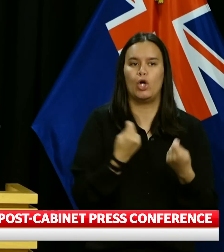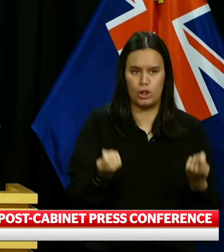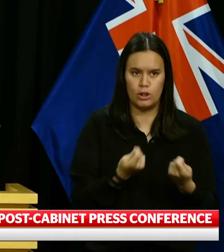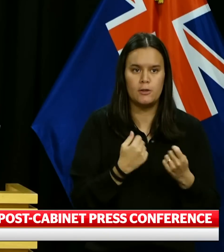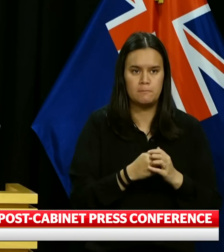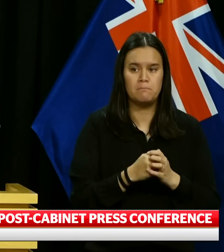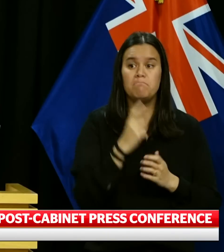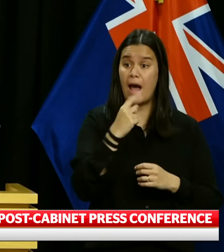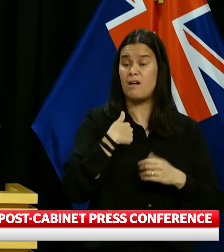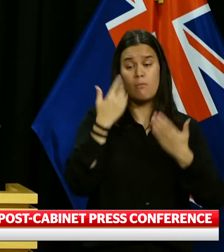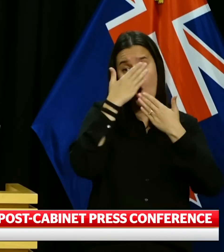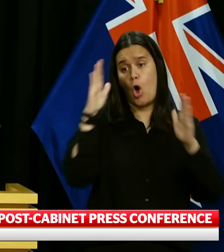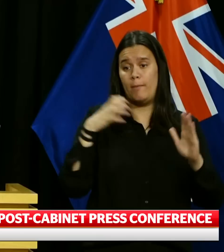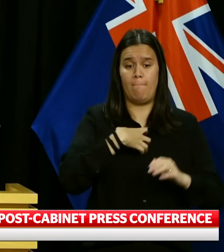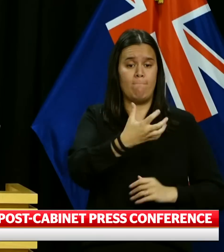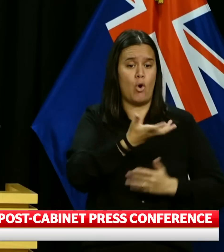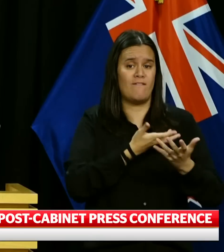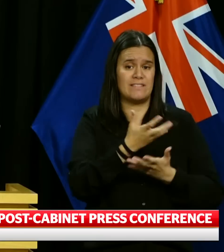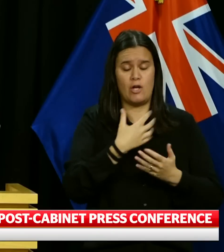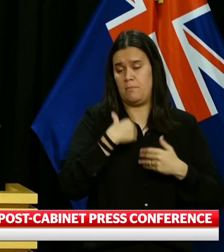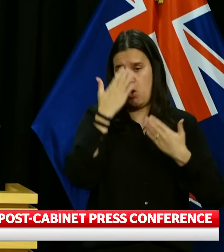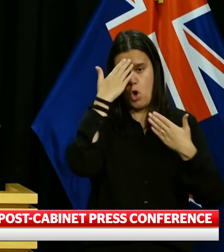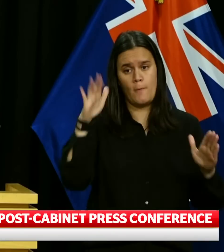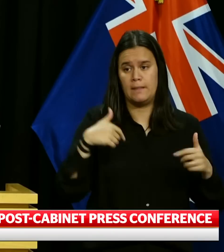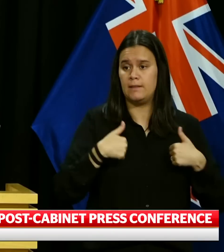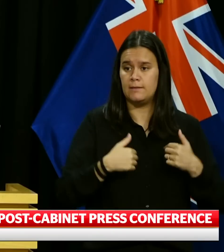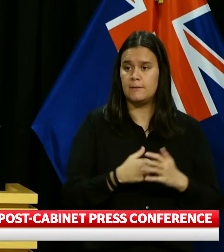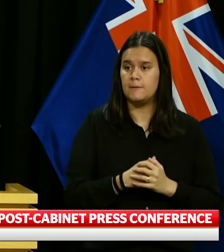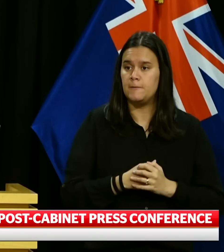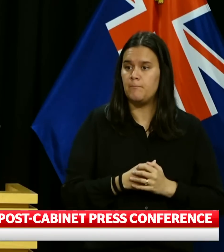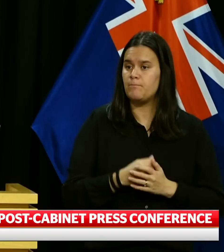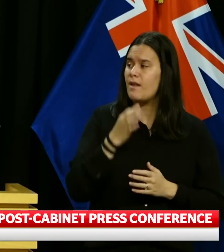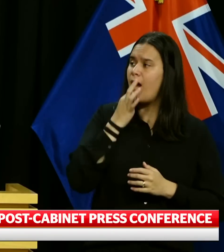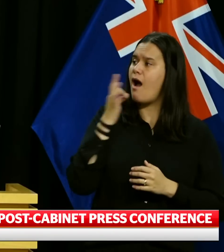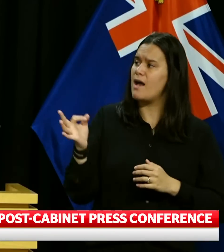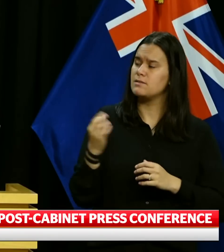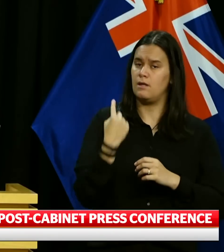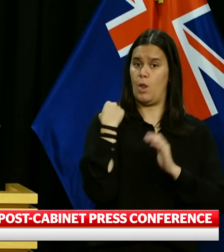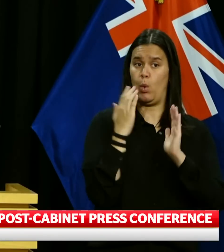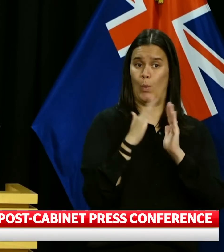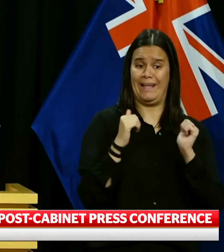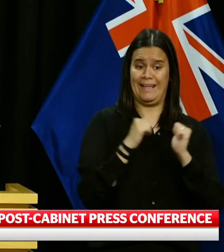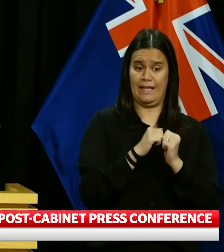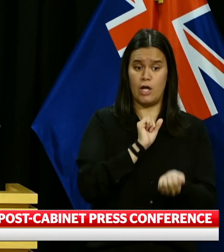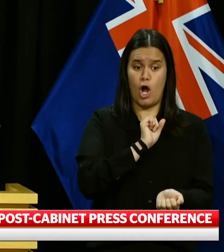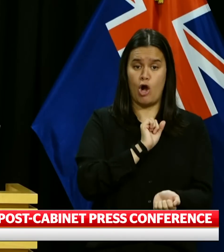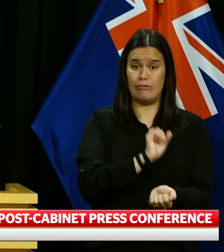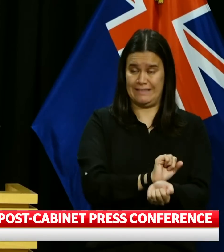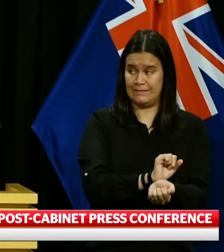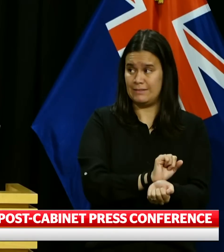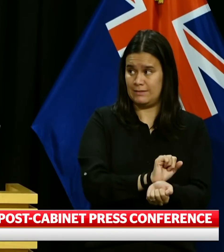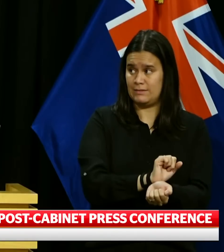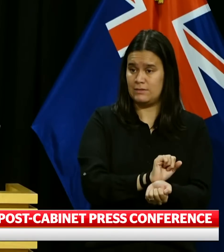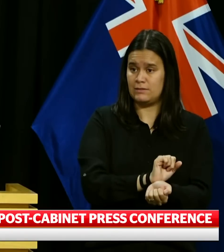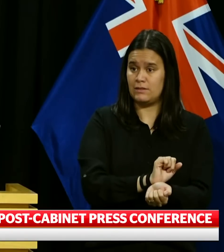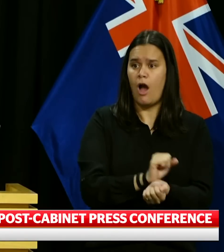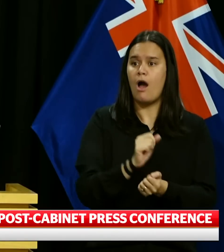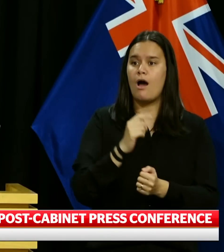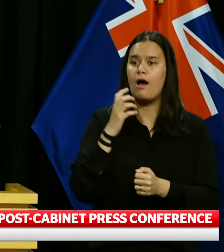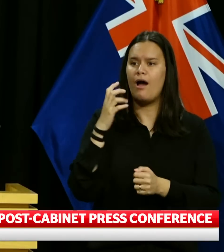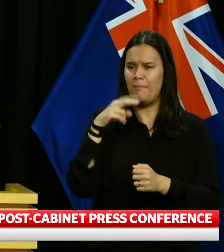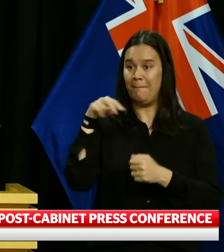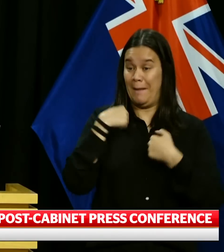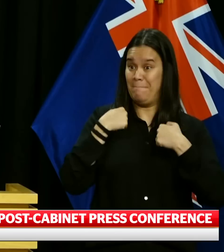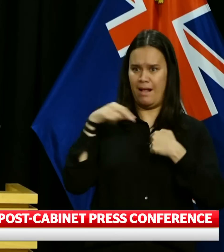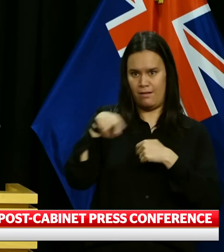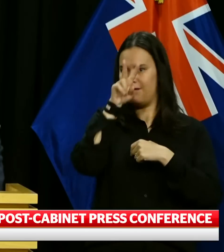Always open to further conversations about that. The unrest that occurred over the weekend, caused you to reflect. There you go. Sorry, I couldn't